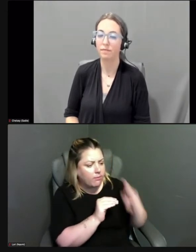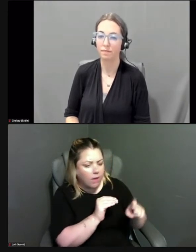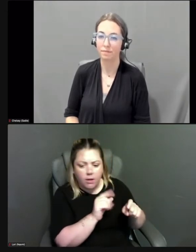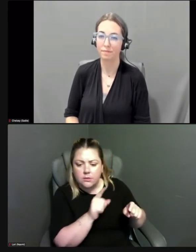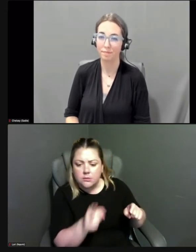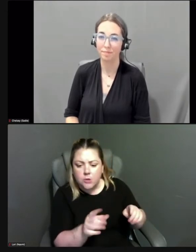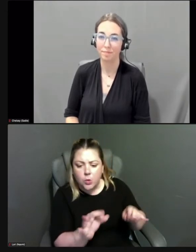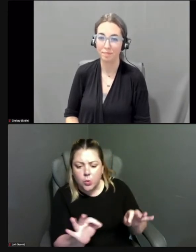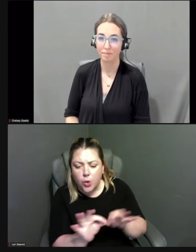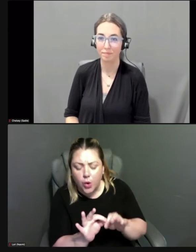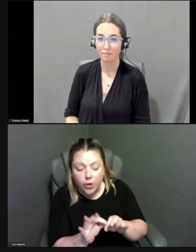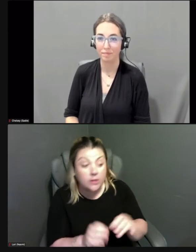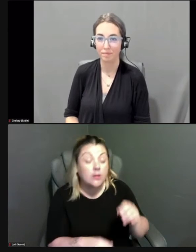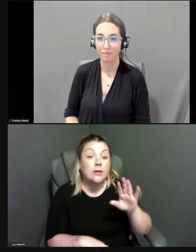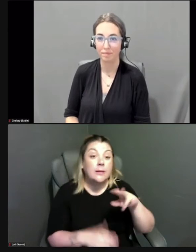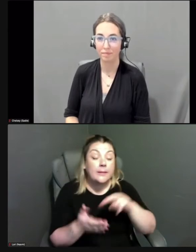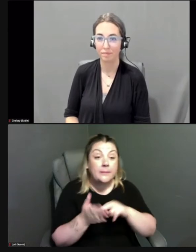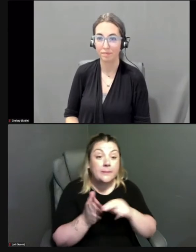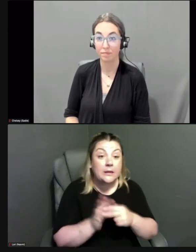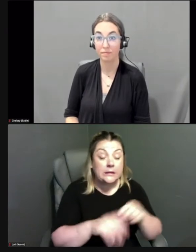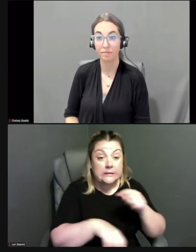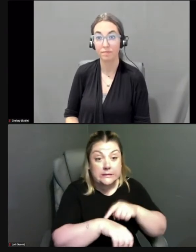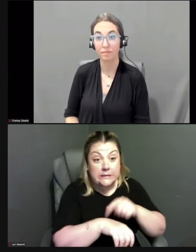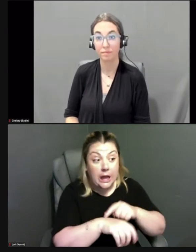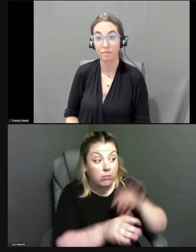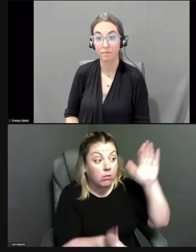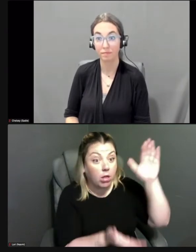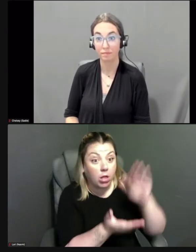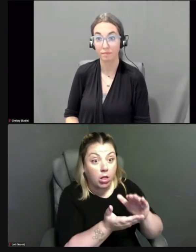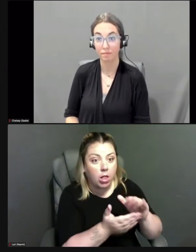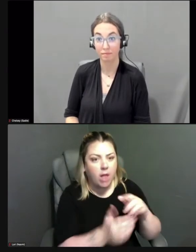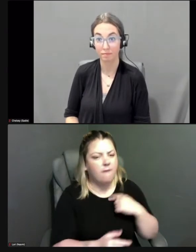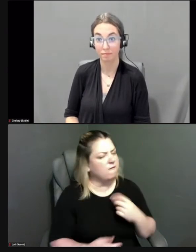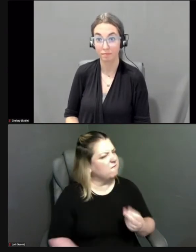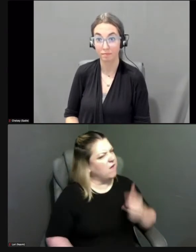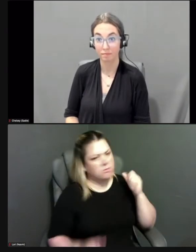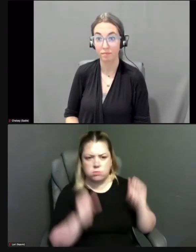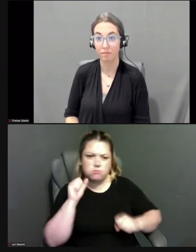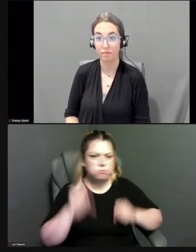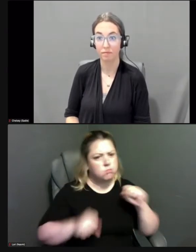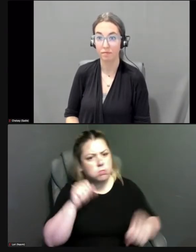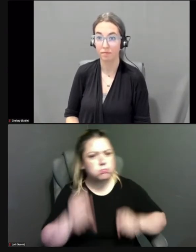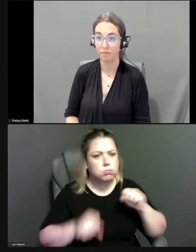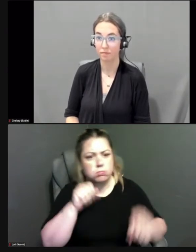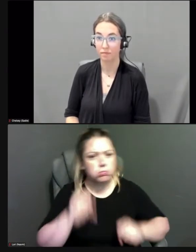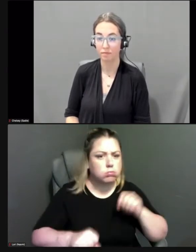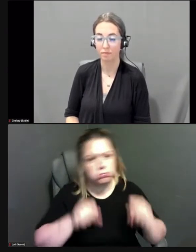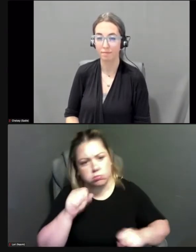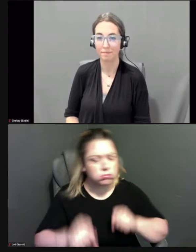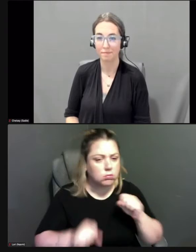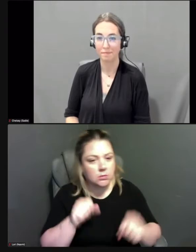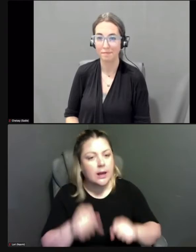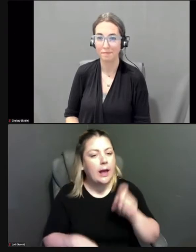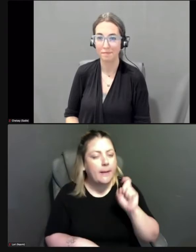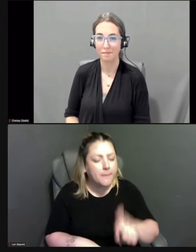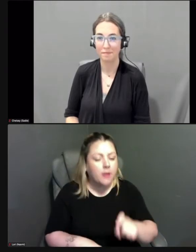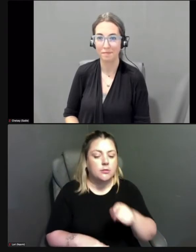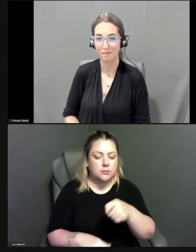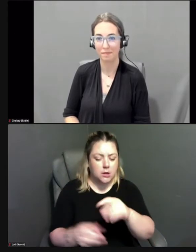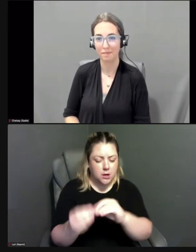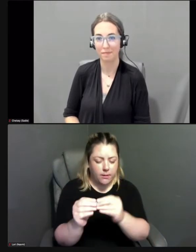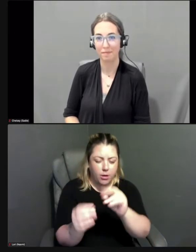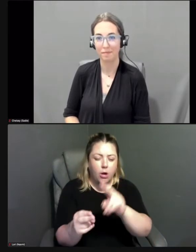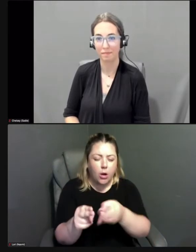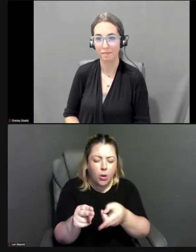meant if I had less time, that meant I had to go faster, or I had to like hike up again. I had to tick those boxes.